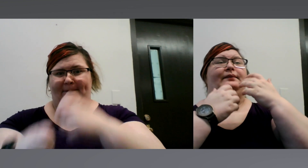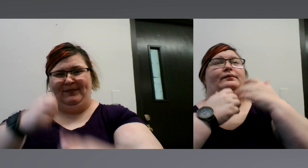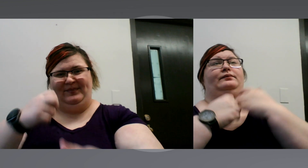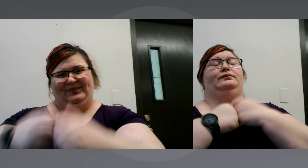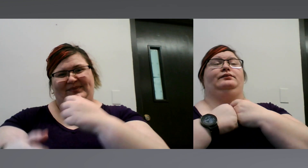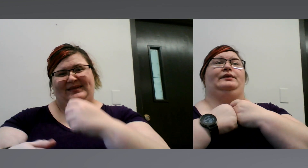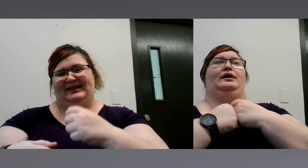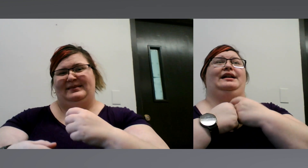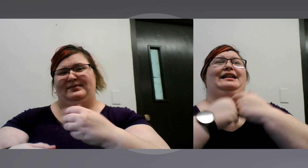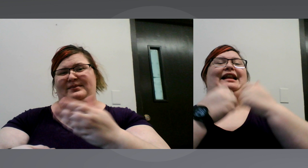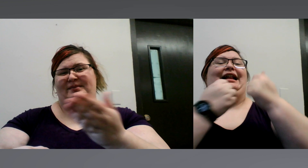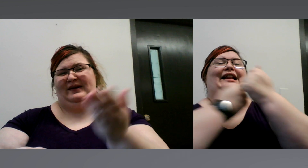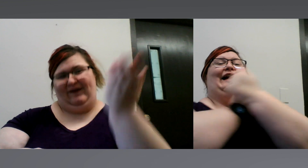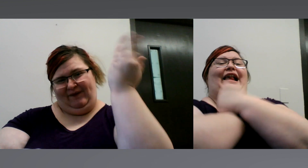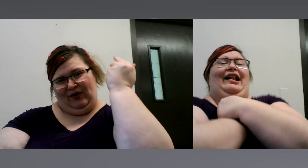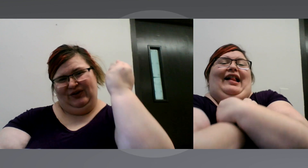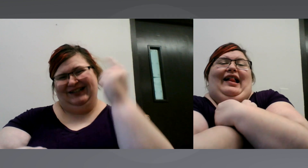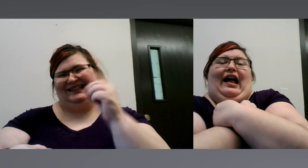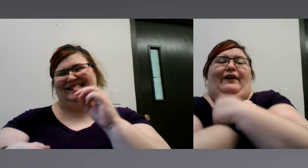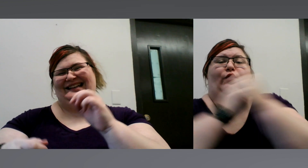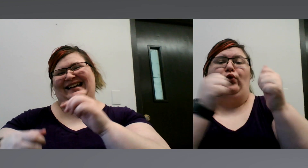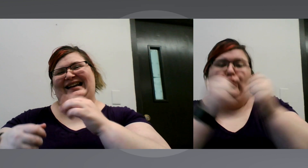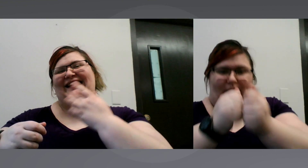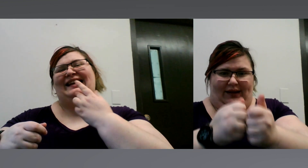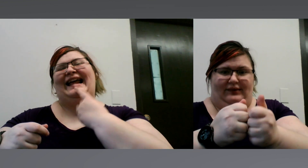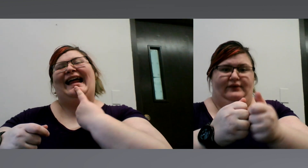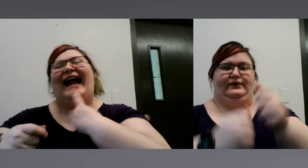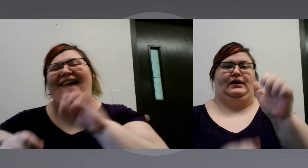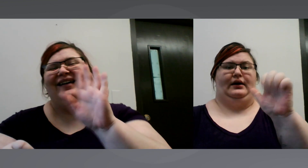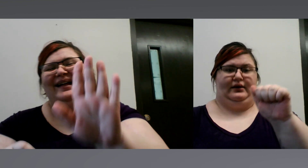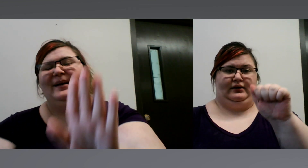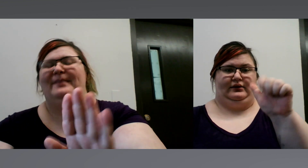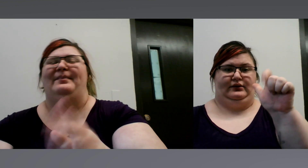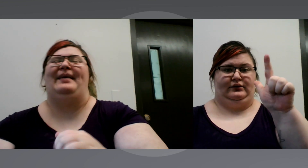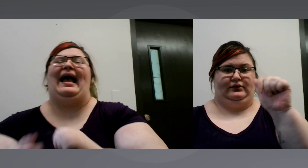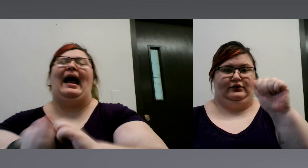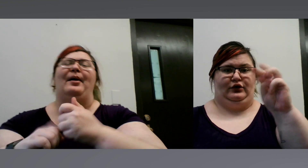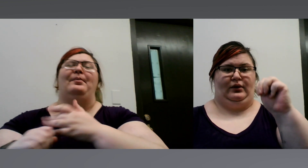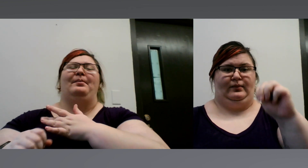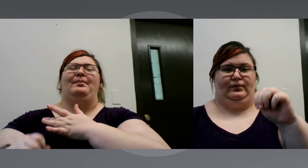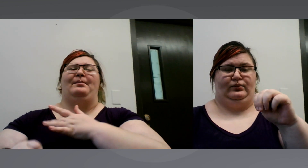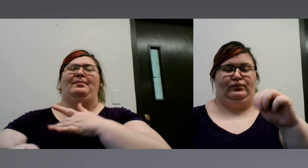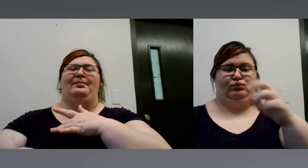actually differently. That's because Adam is